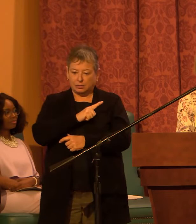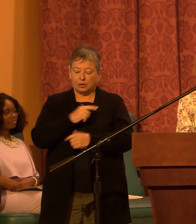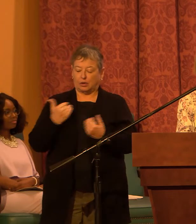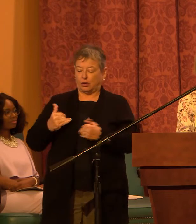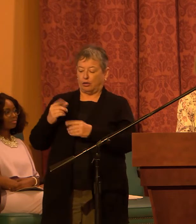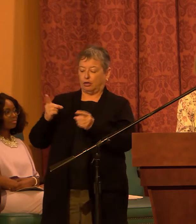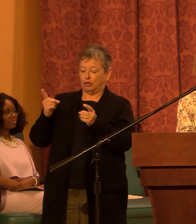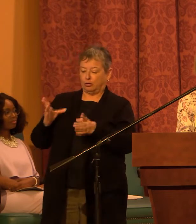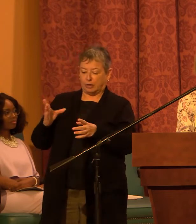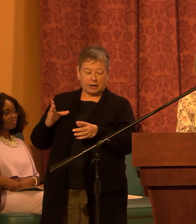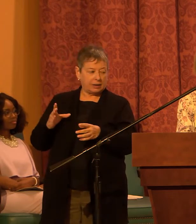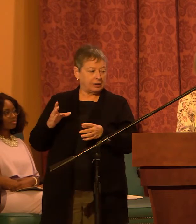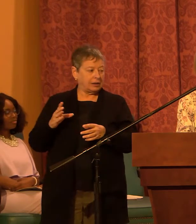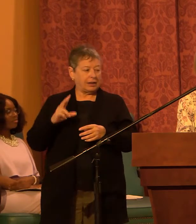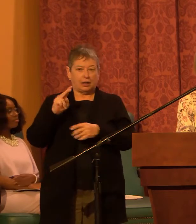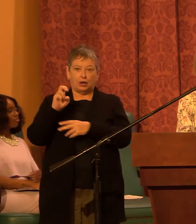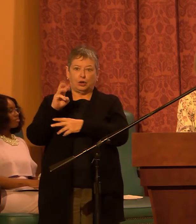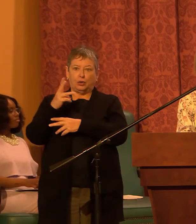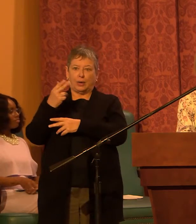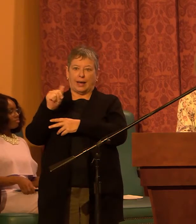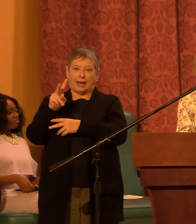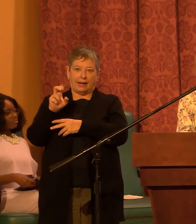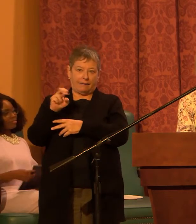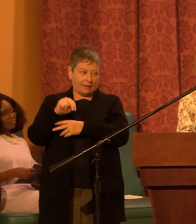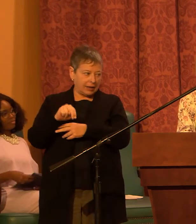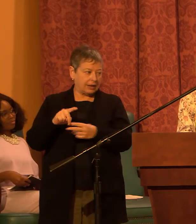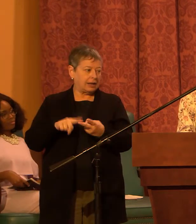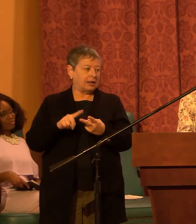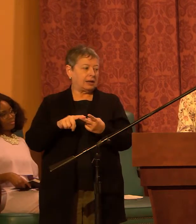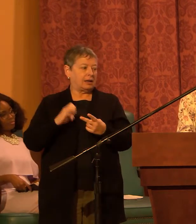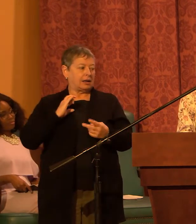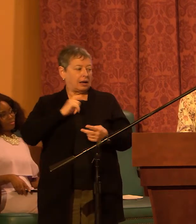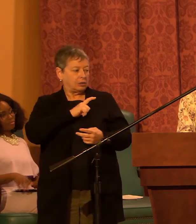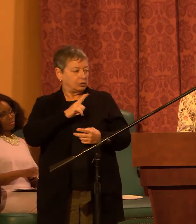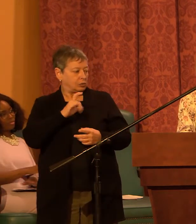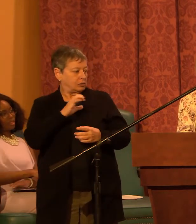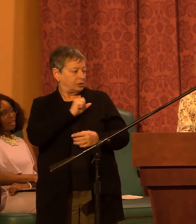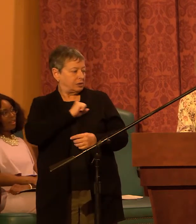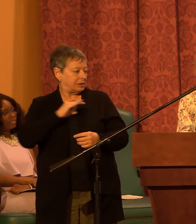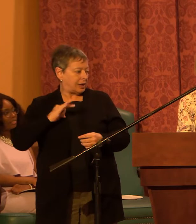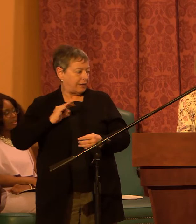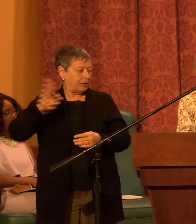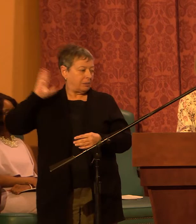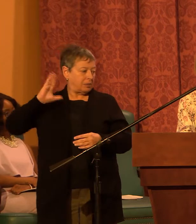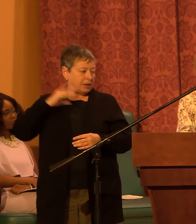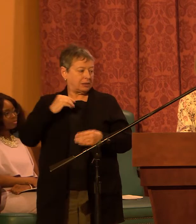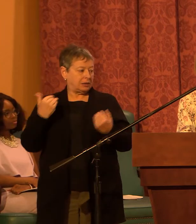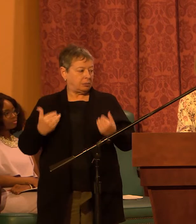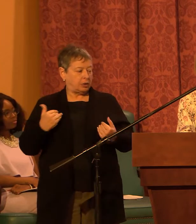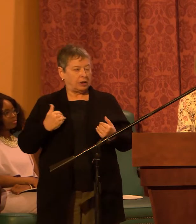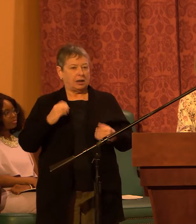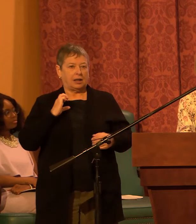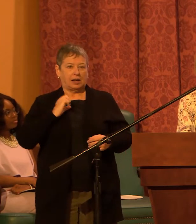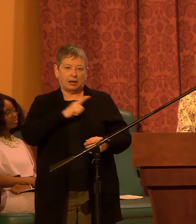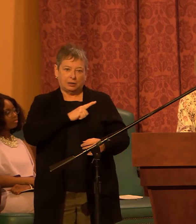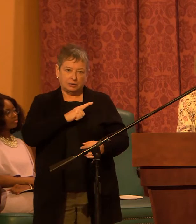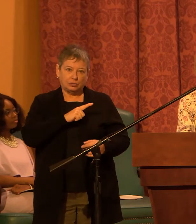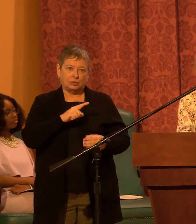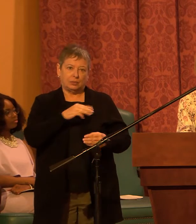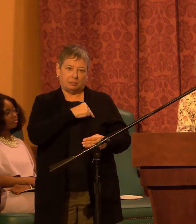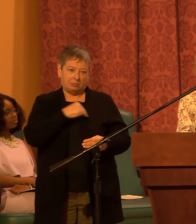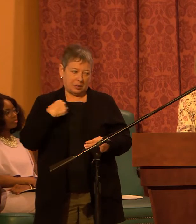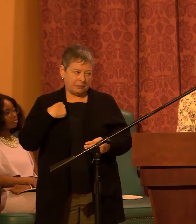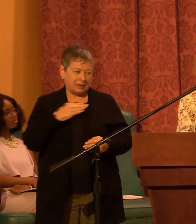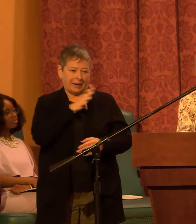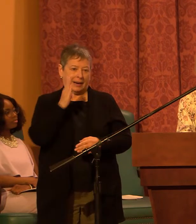director, Ebony Haven, our data dude, Breton, the council staff, past and present council members for never discriminating